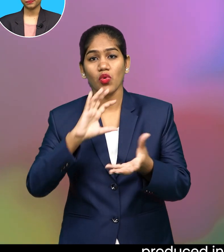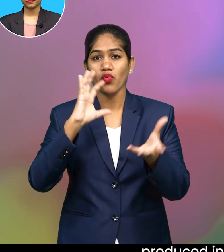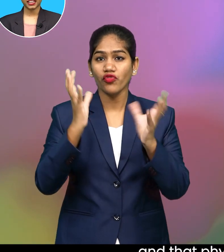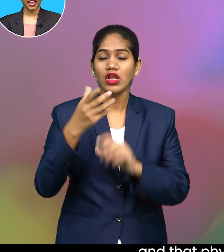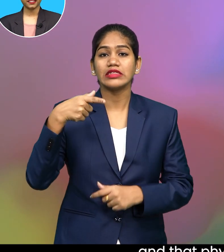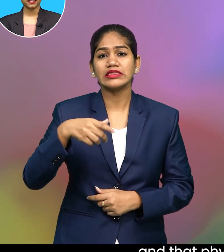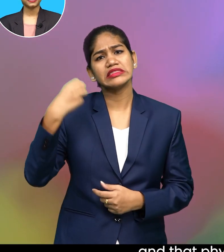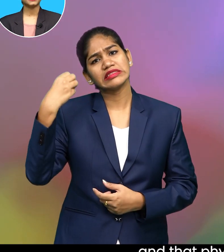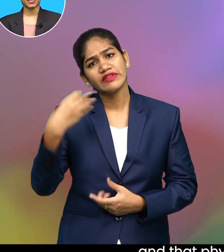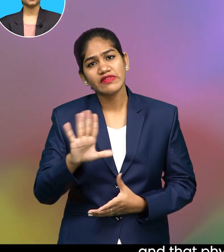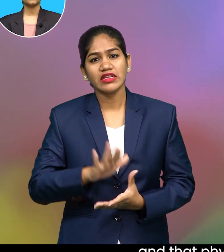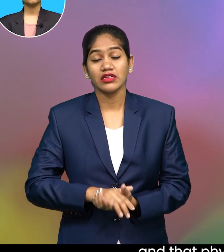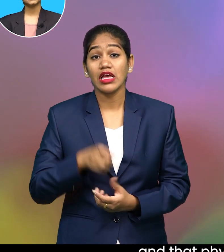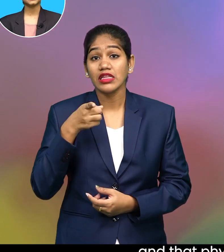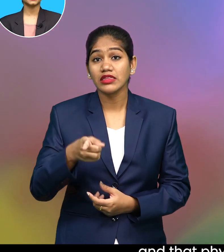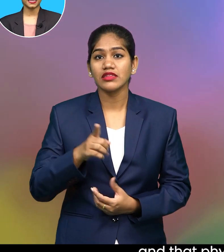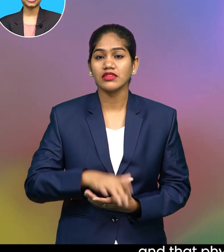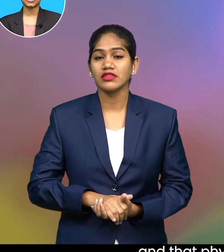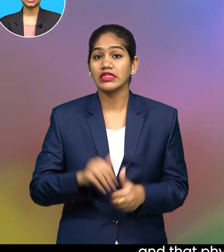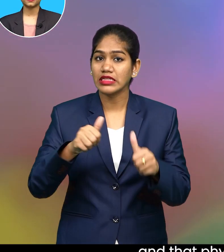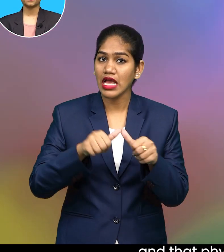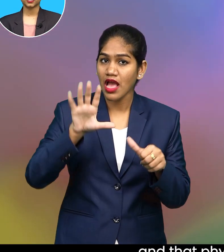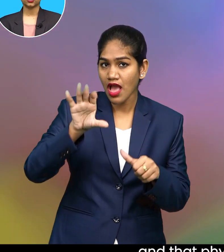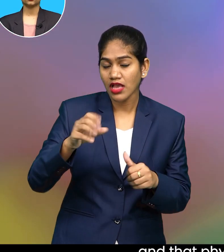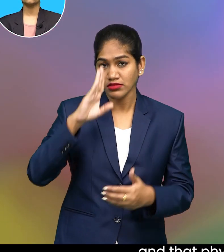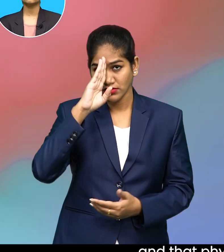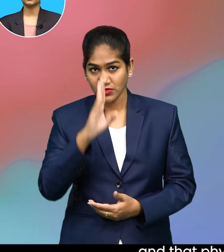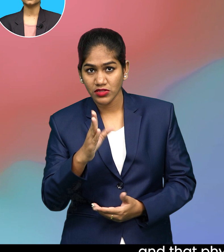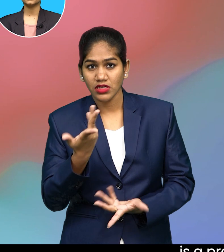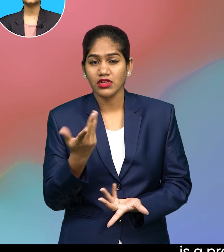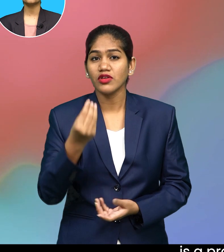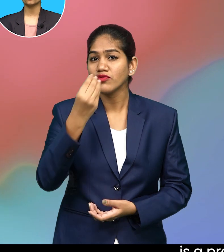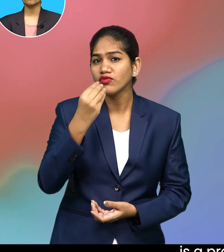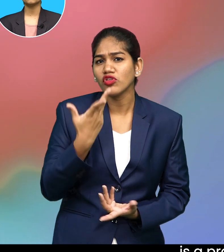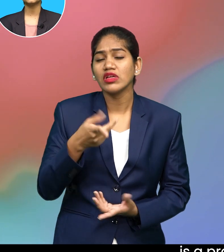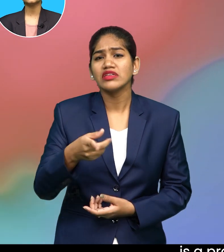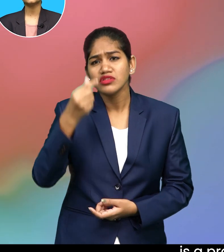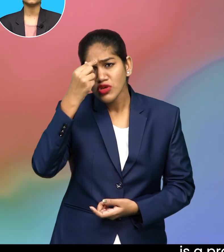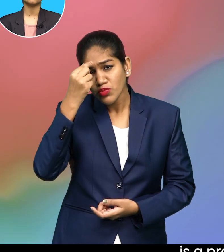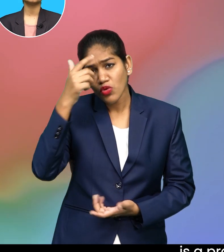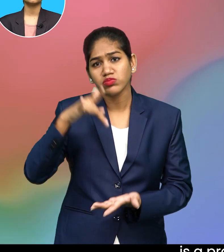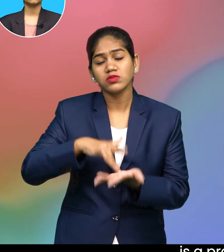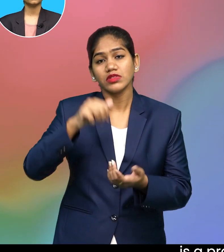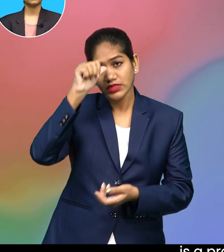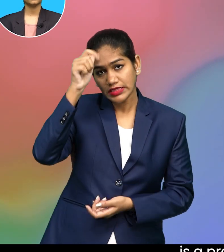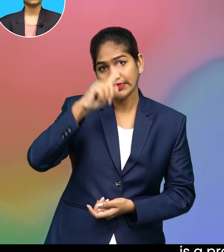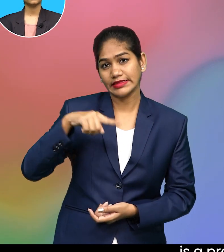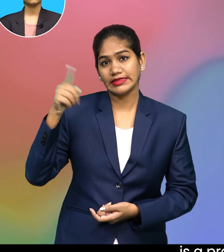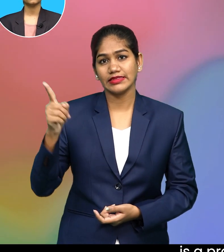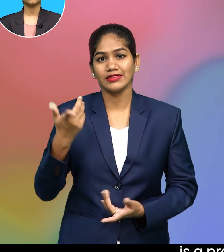wasted and that physical access to food is a problem in India.